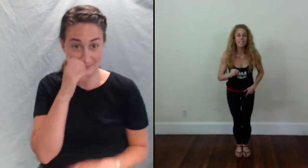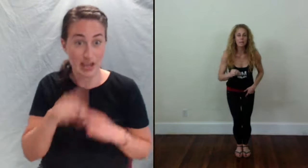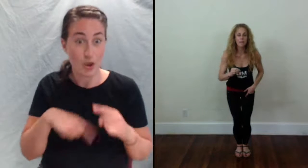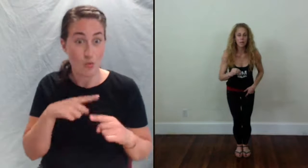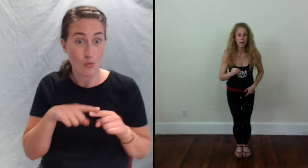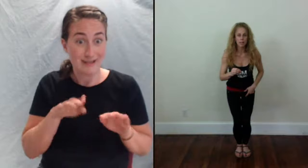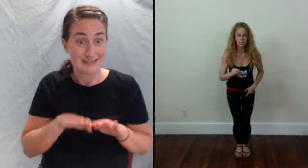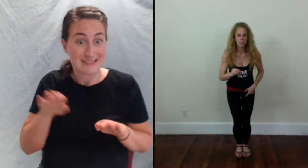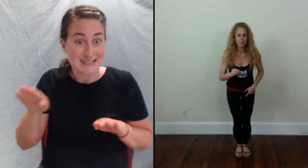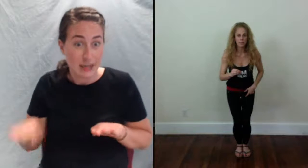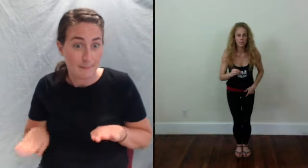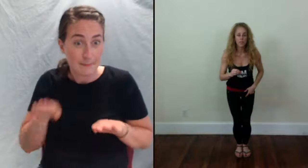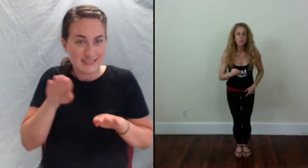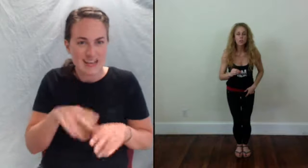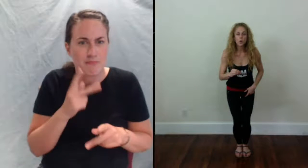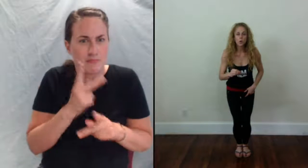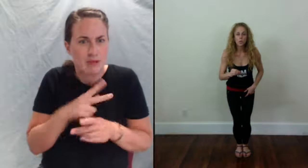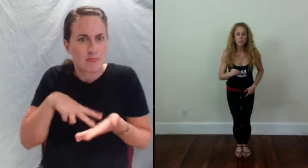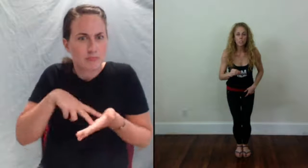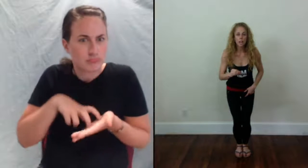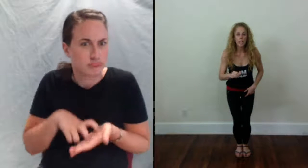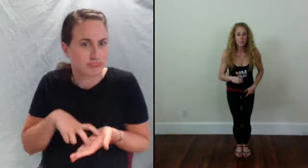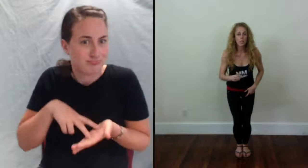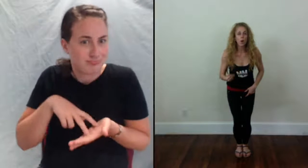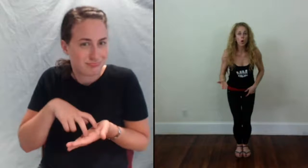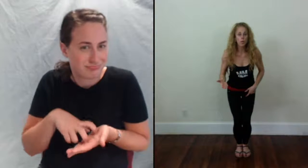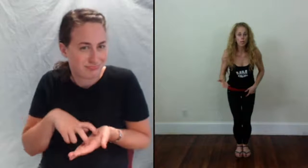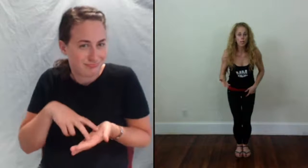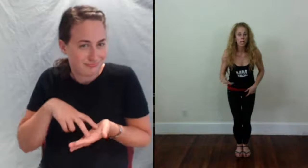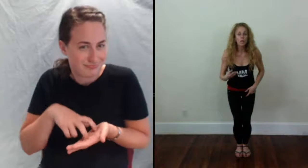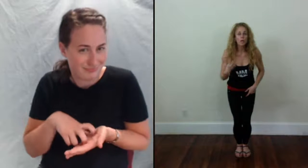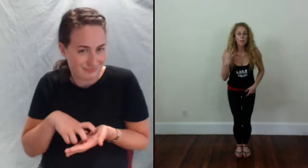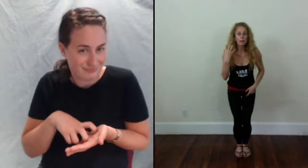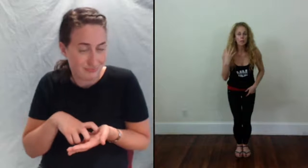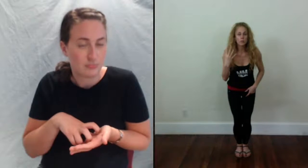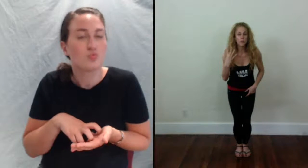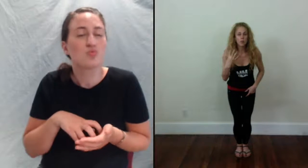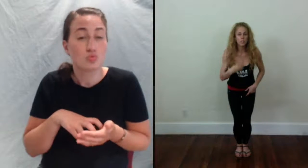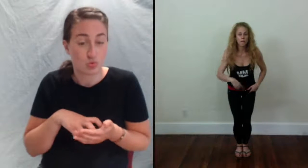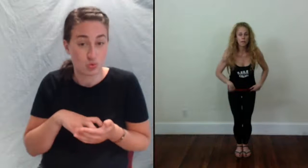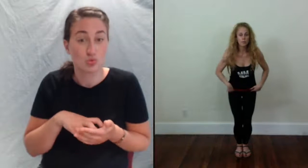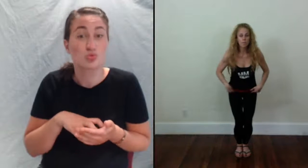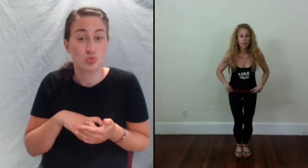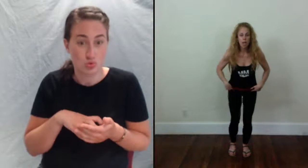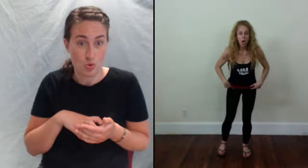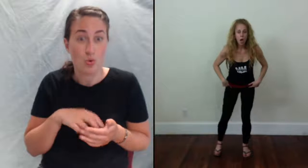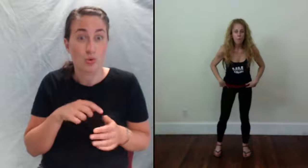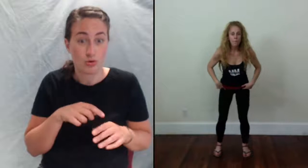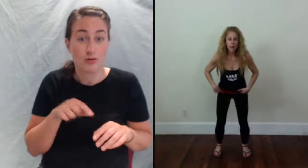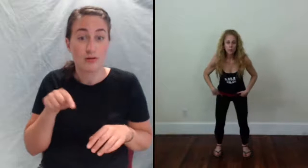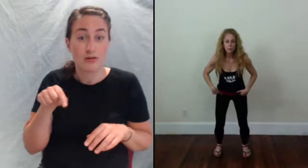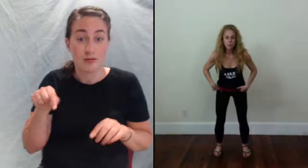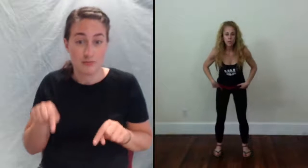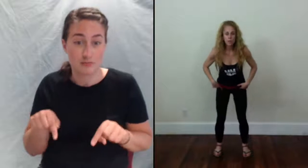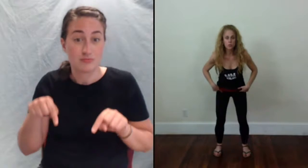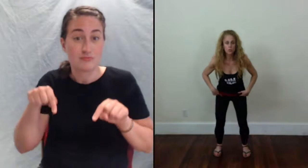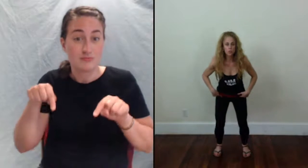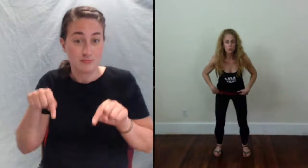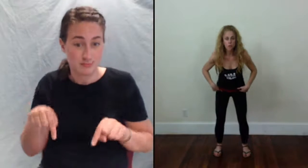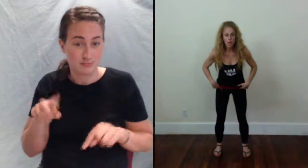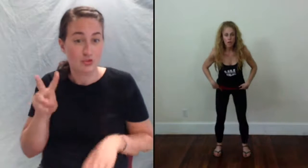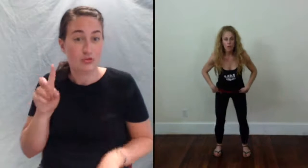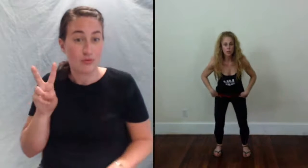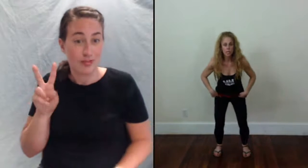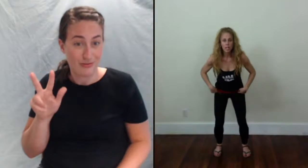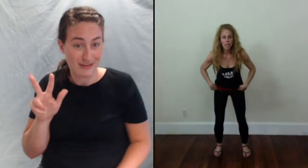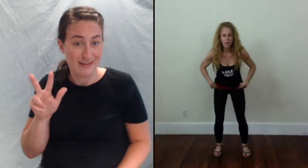I'm going to keep that bounce in there. So what we're going to try is we're going to open and we're going to bounce 4 times. Bounce,